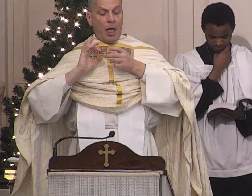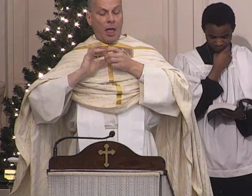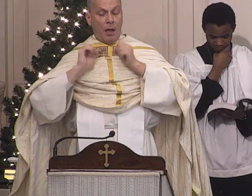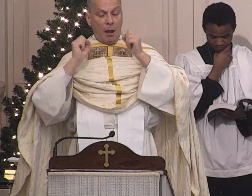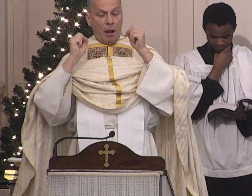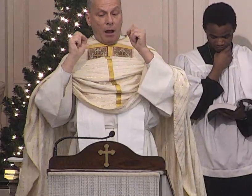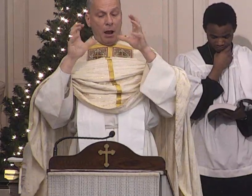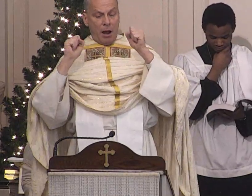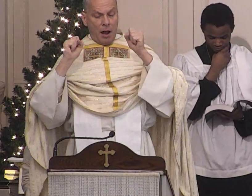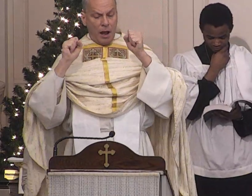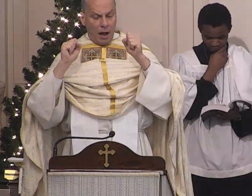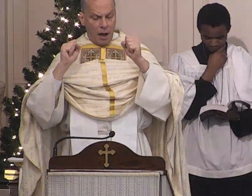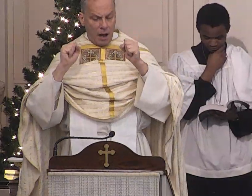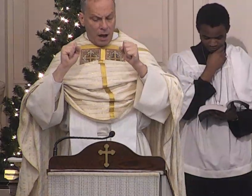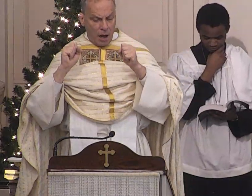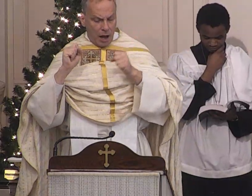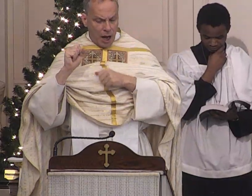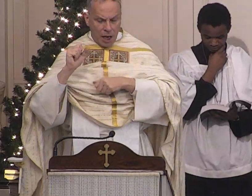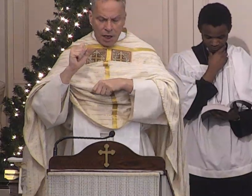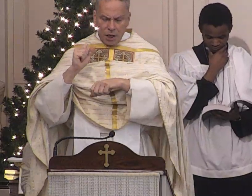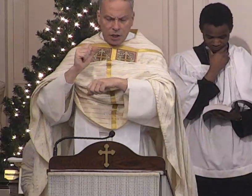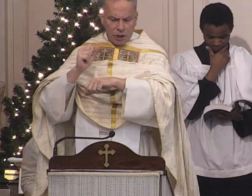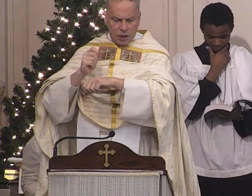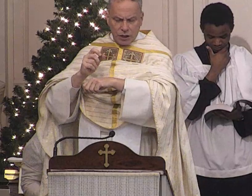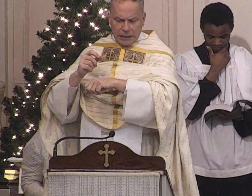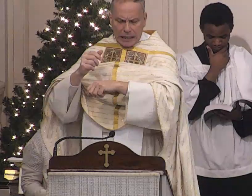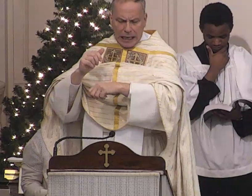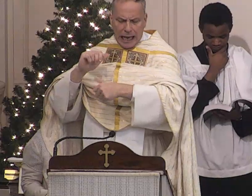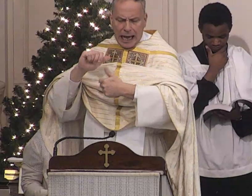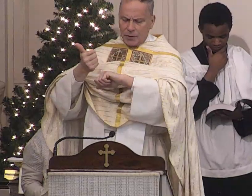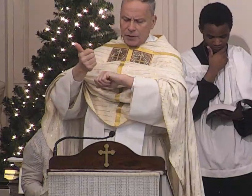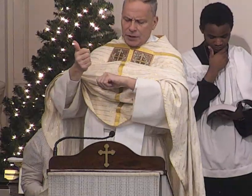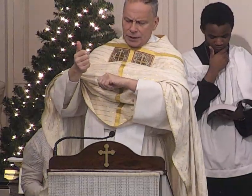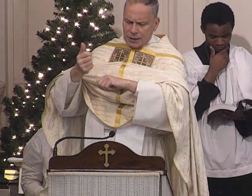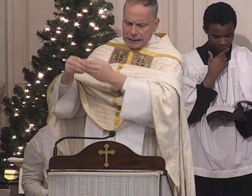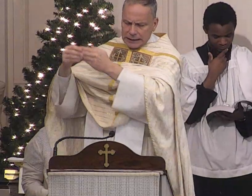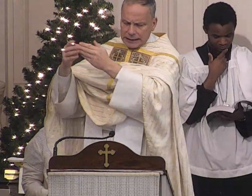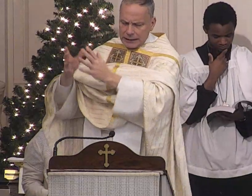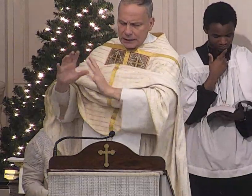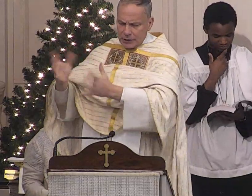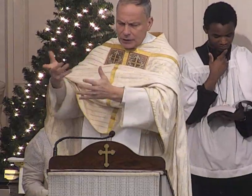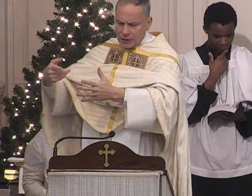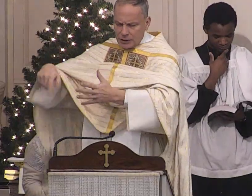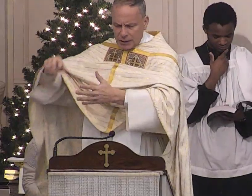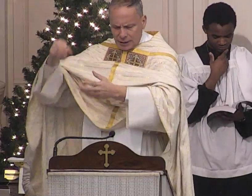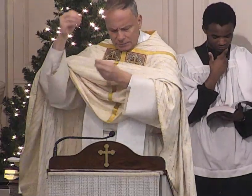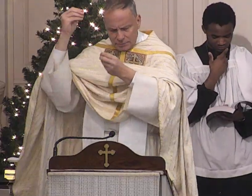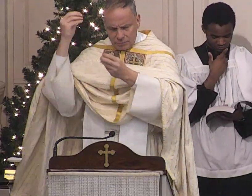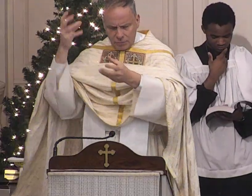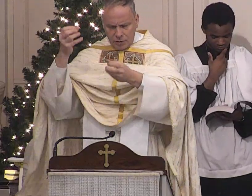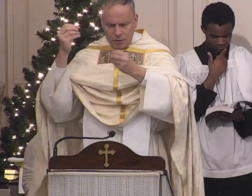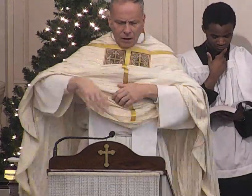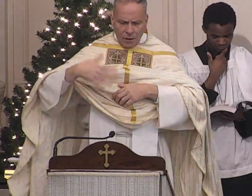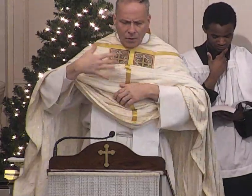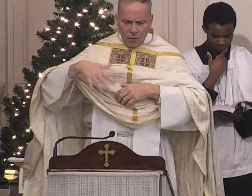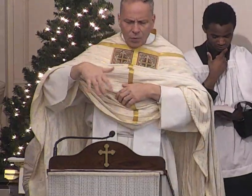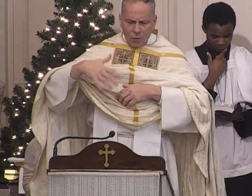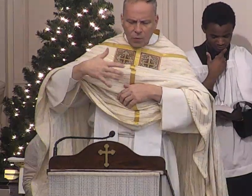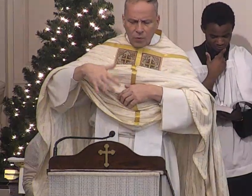All who heard it were amazed by what had been told them by the